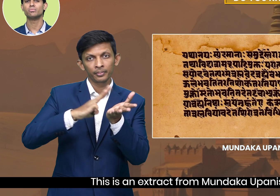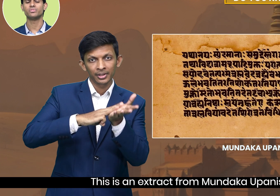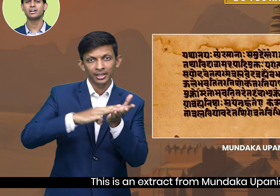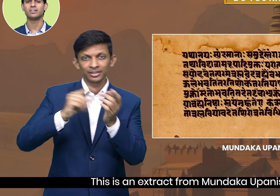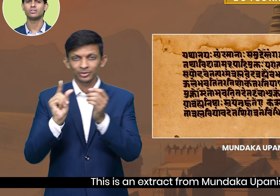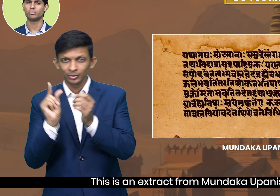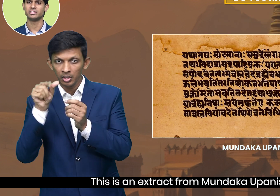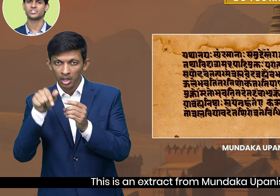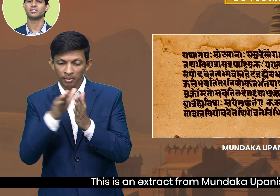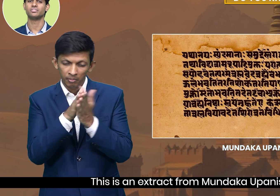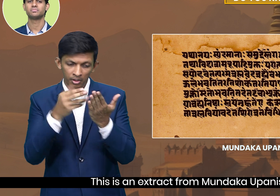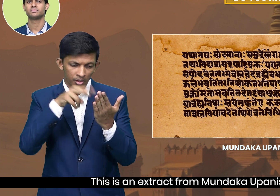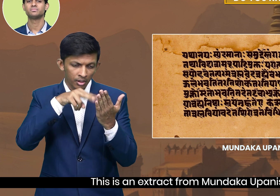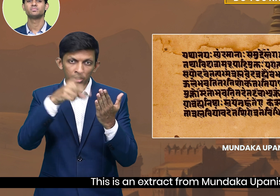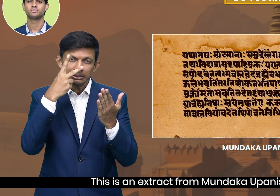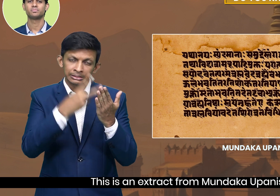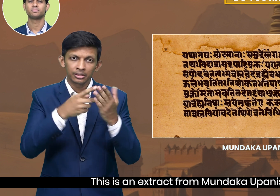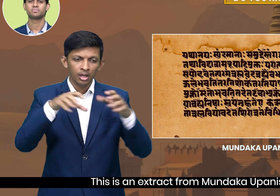extract from Mundaka Upanishad.